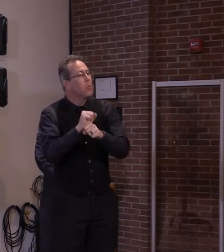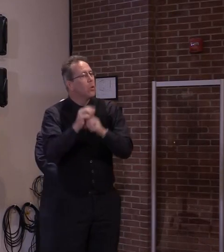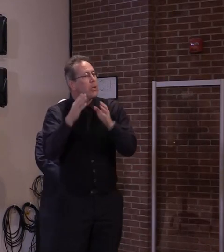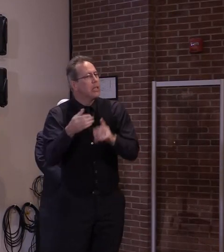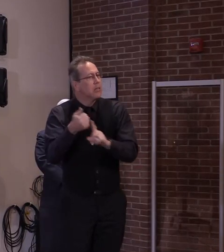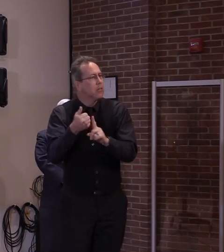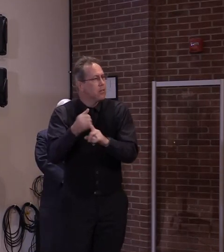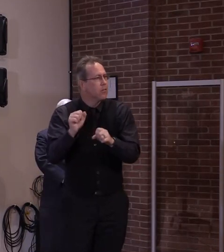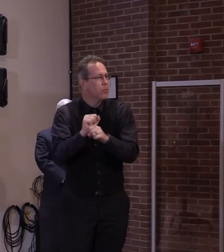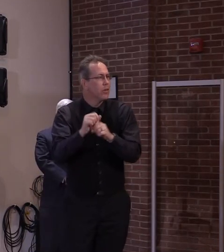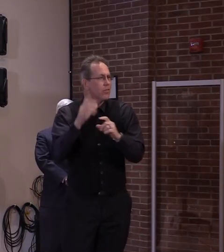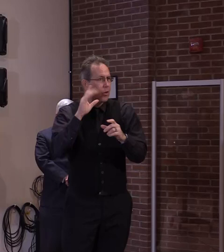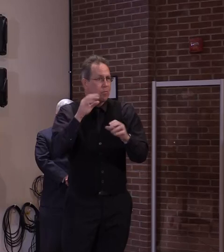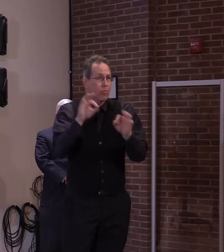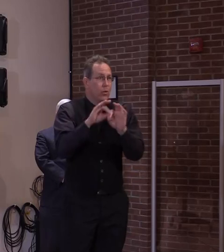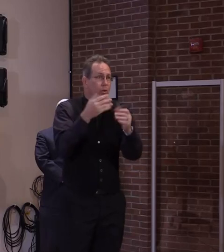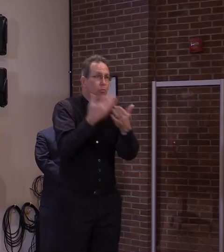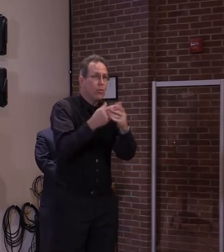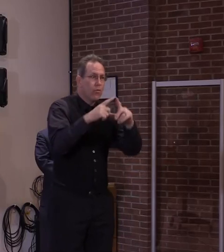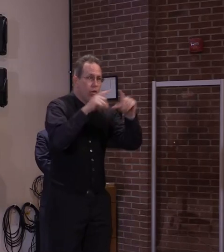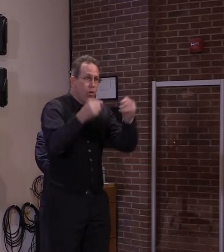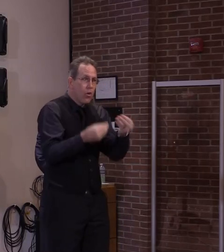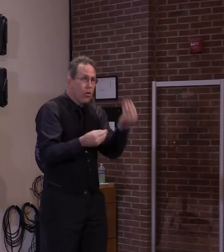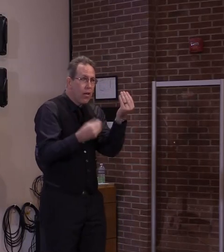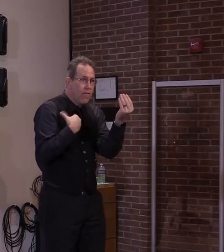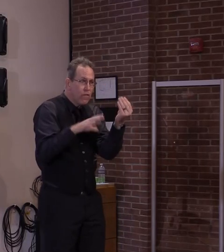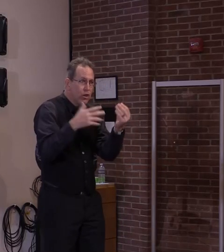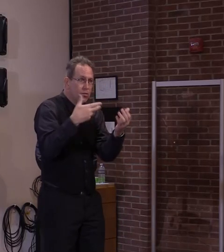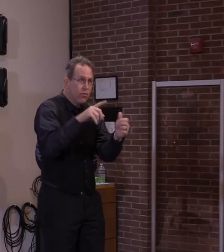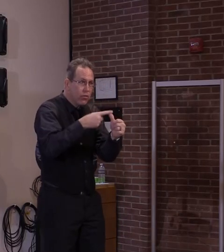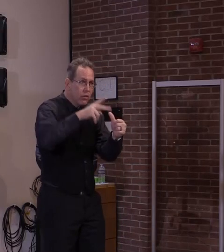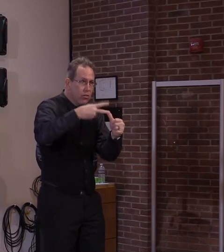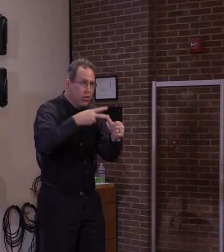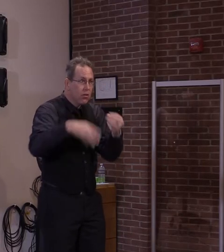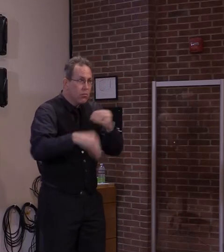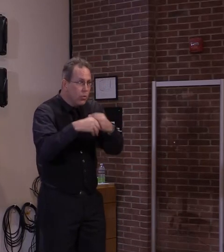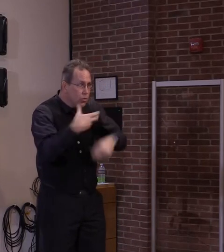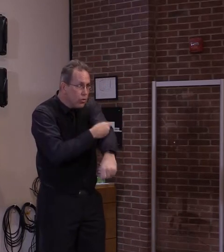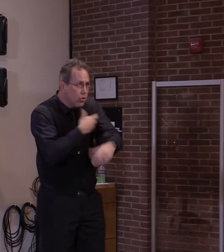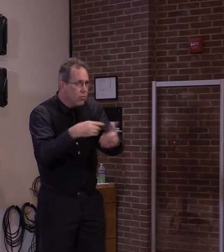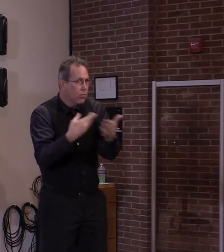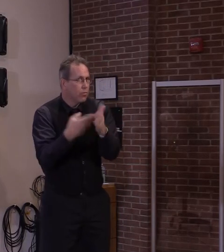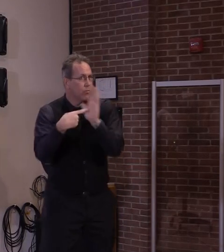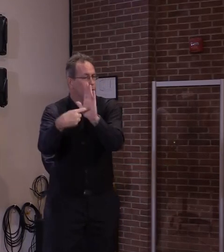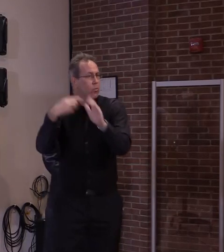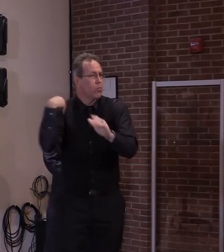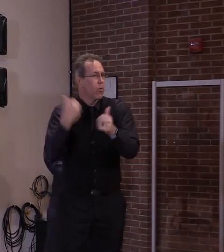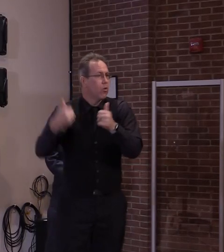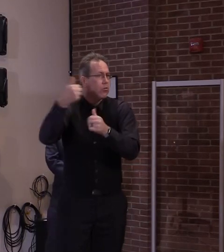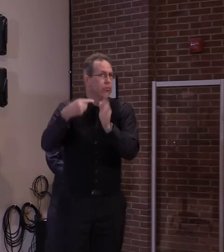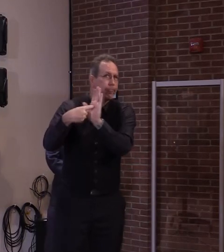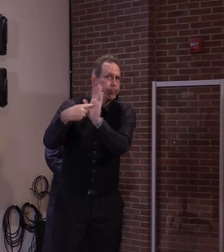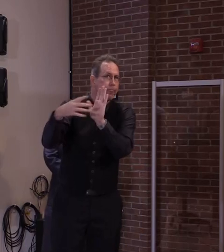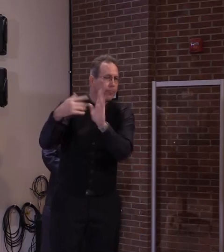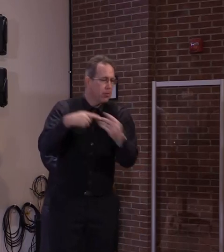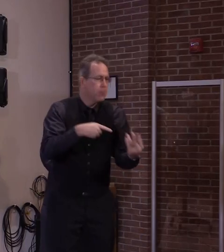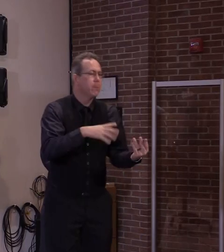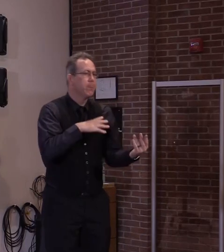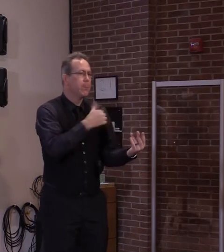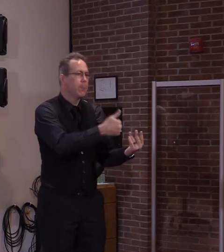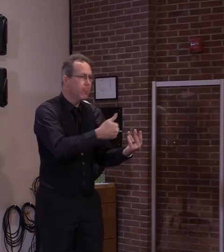And we have many employers around the state that are already doing this and finding success with it. Some have mentioned that it is a